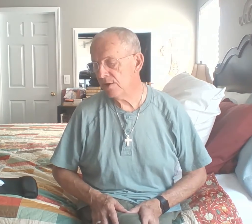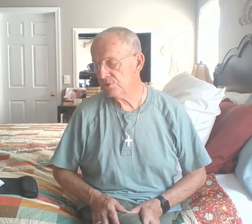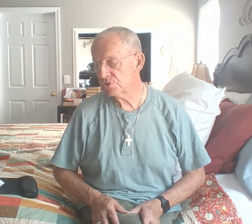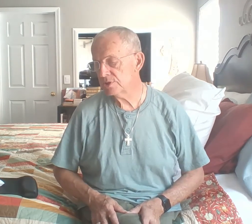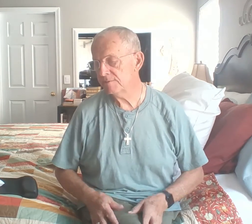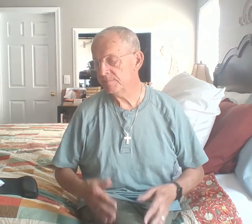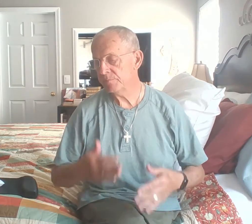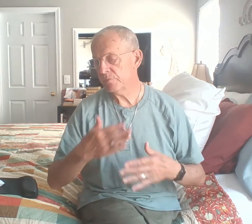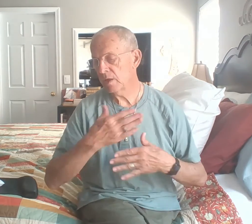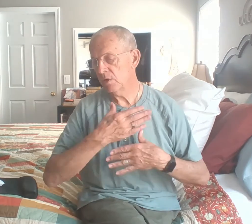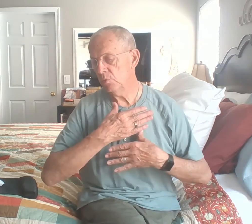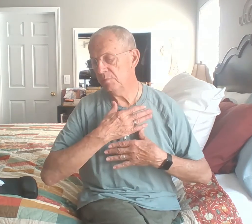Blouse would be,